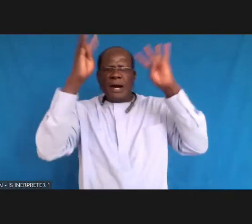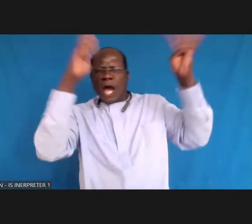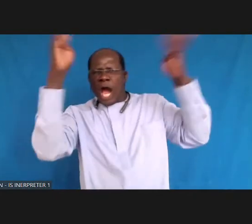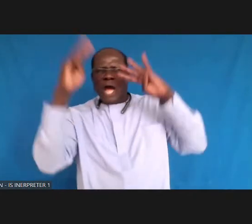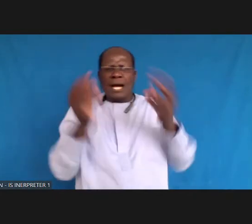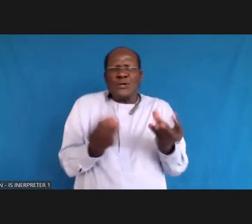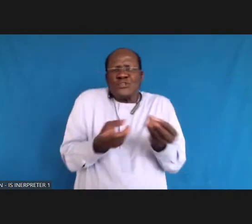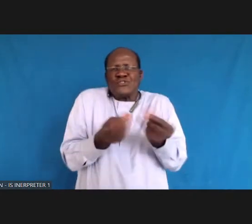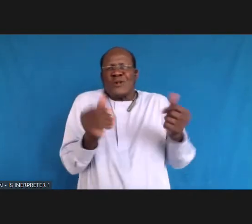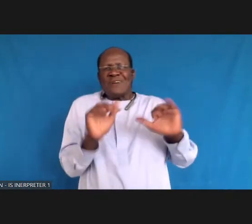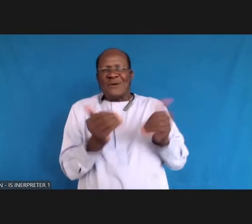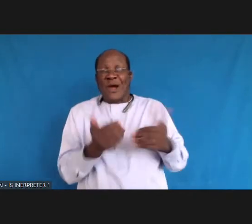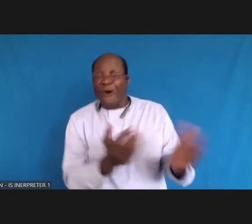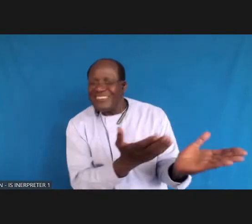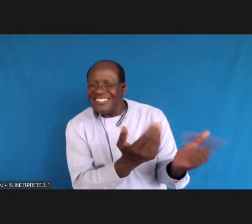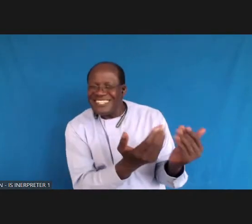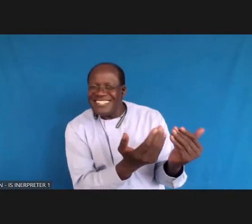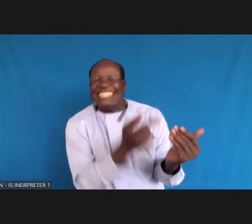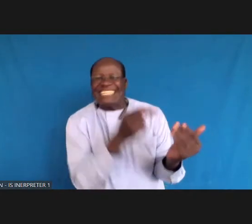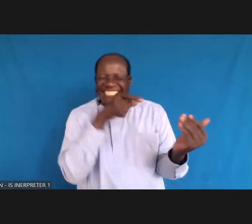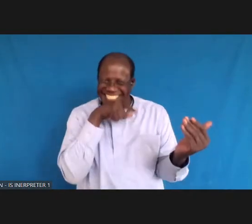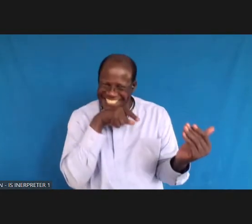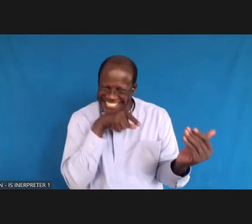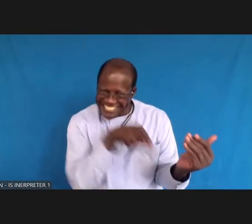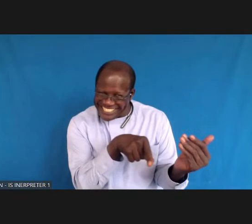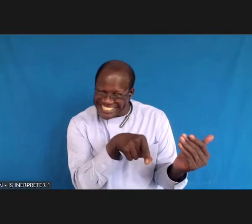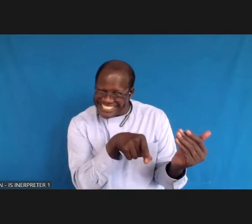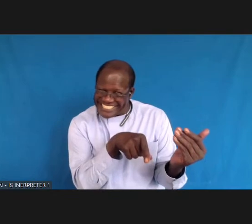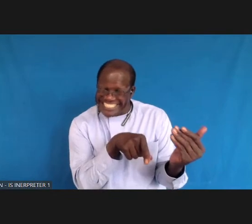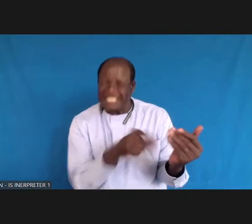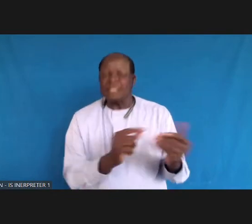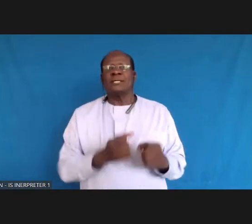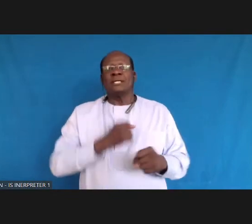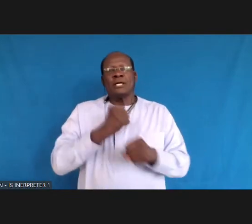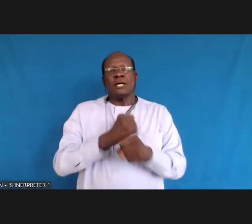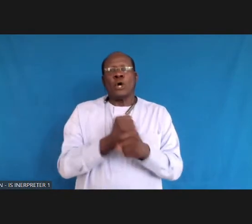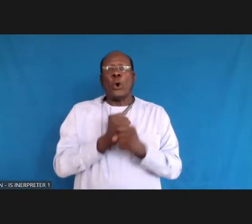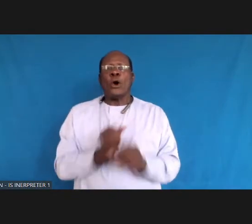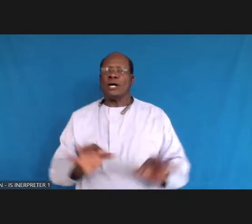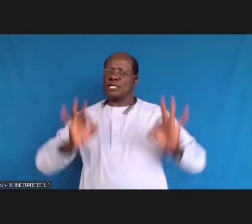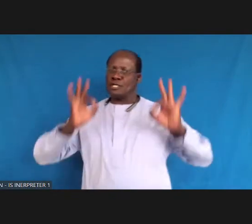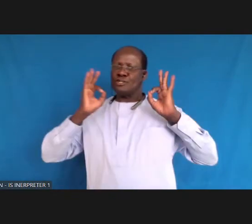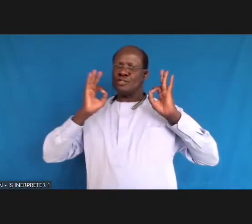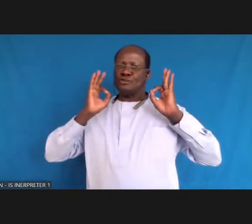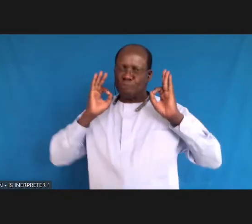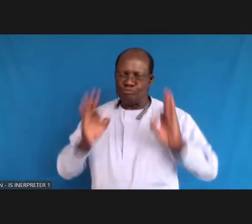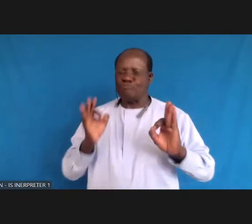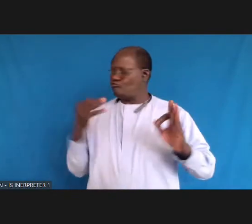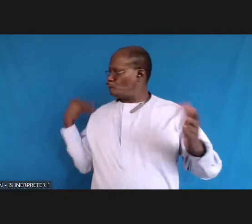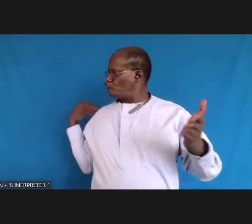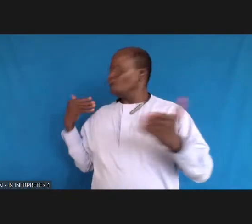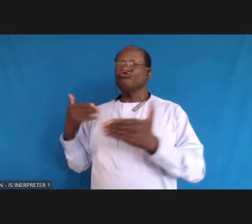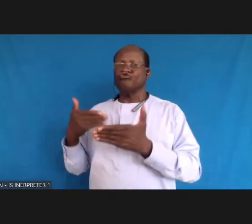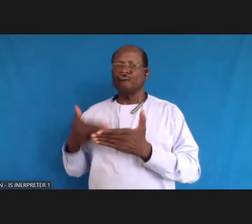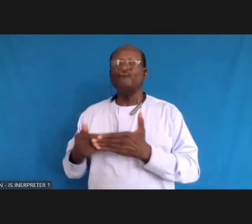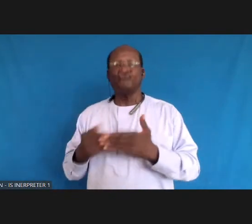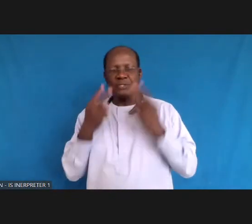think that's one of the best practices that we have been able to, adopt as an